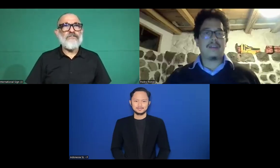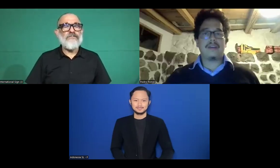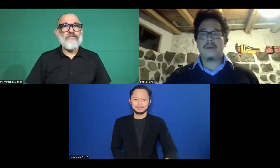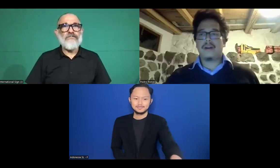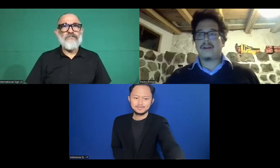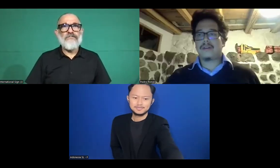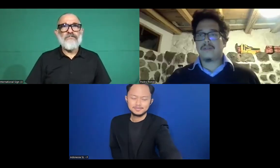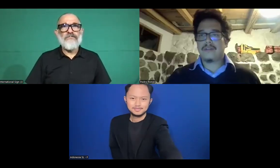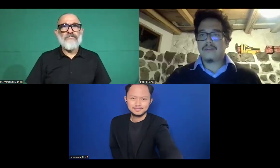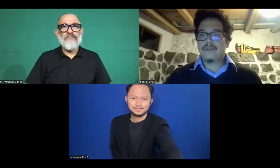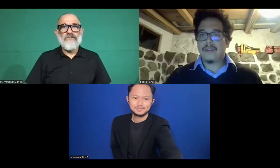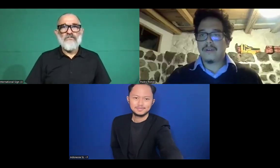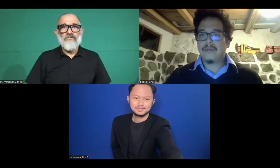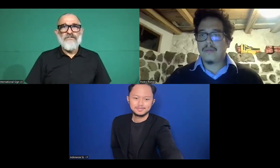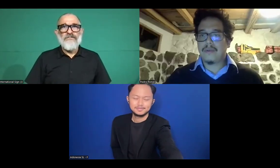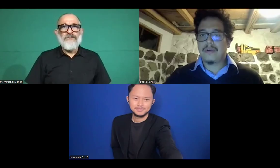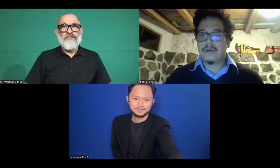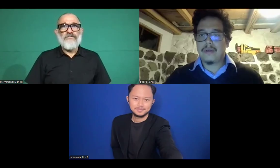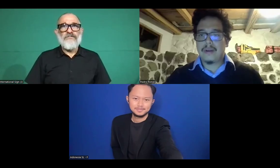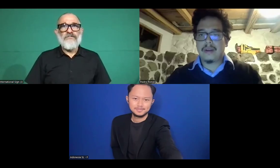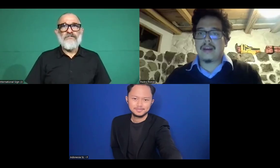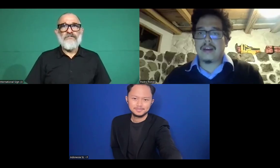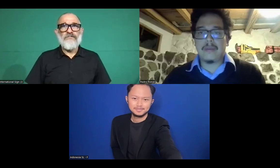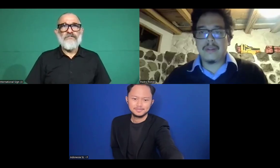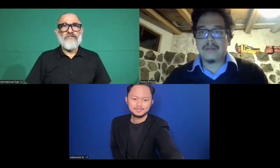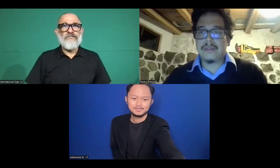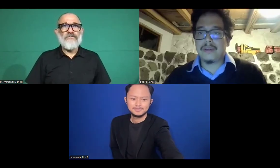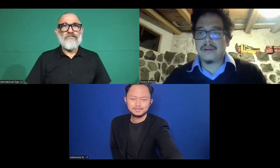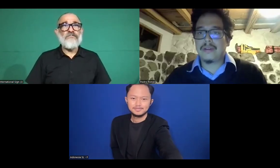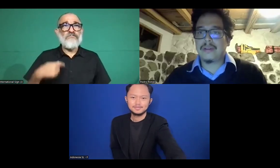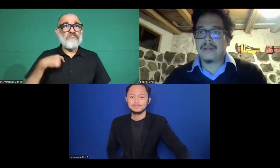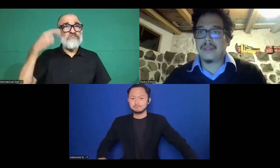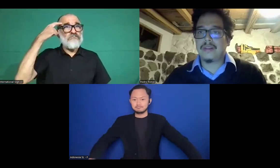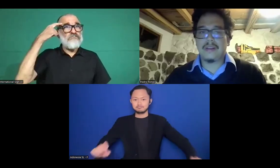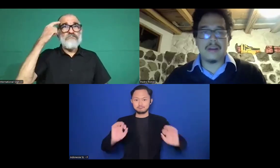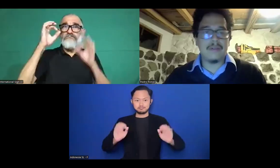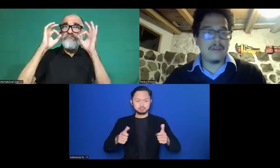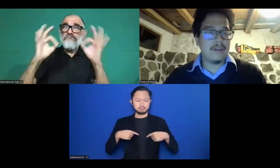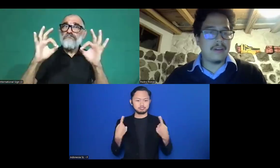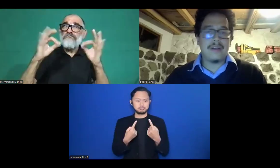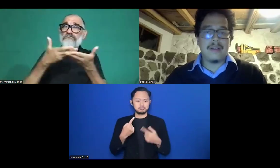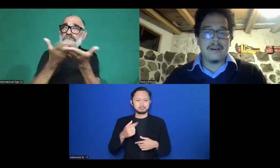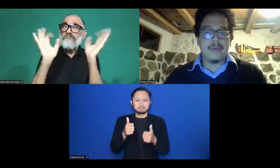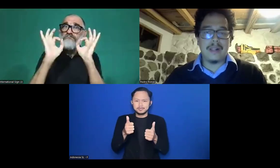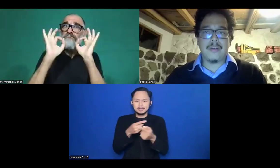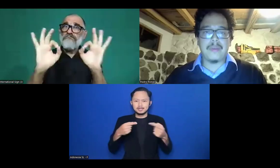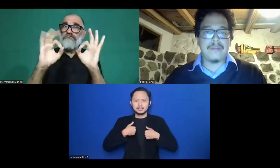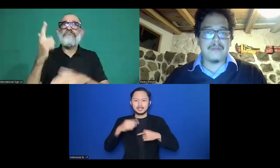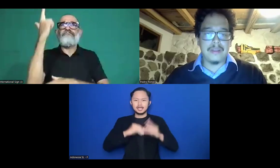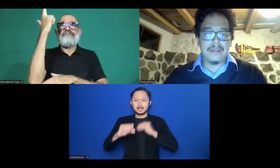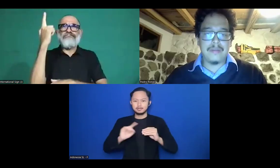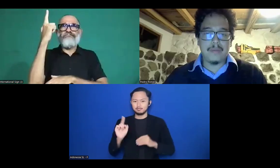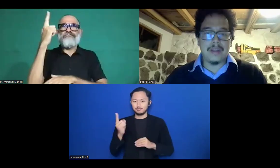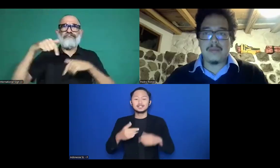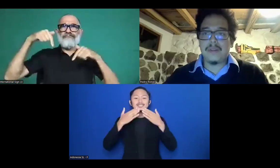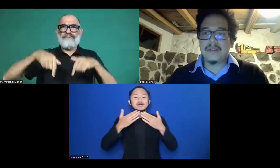Okay, I think we are good to go. I'm going to start the meeting now. Welcome,